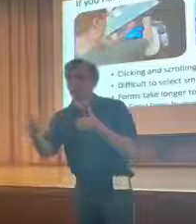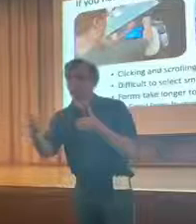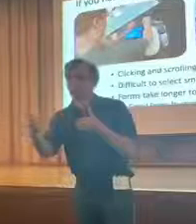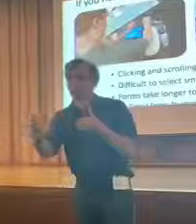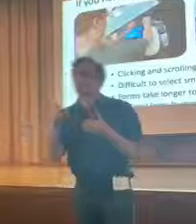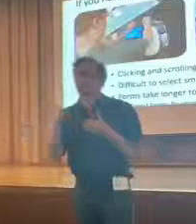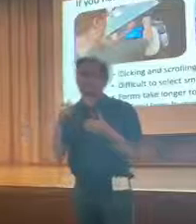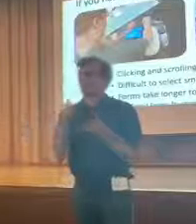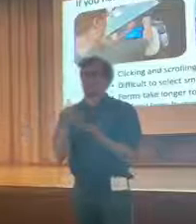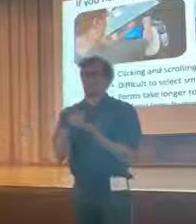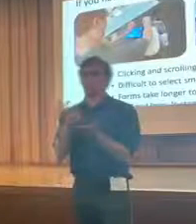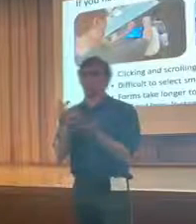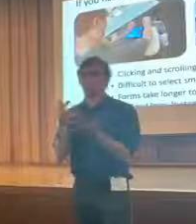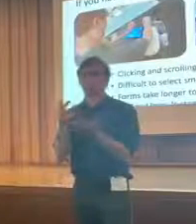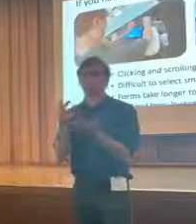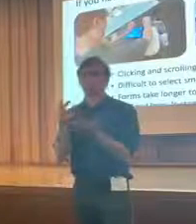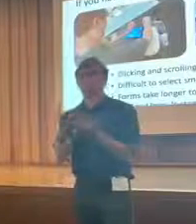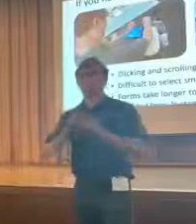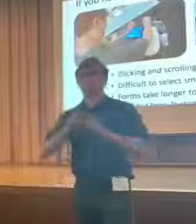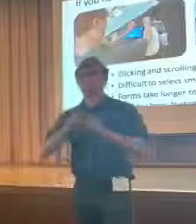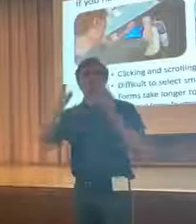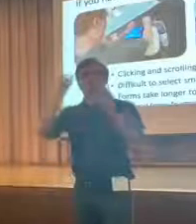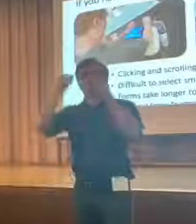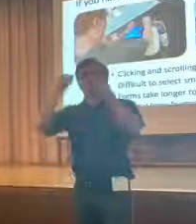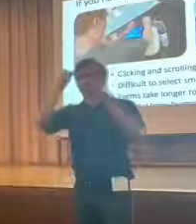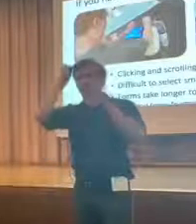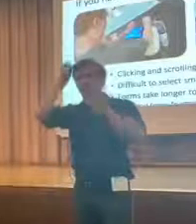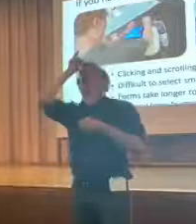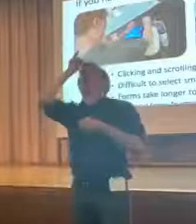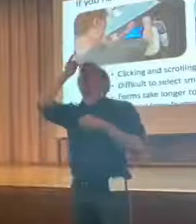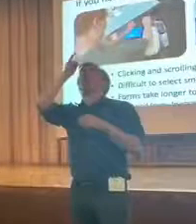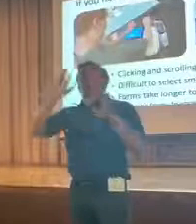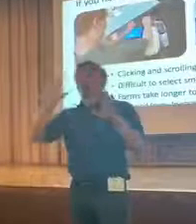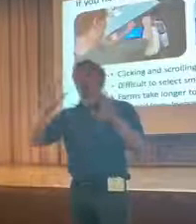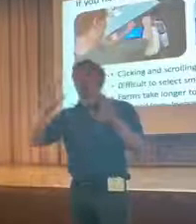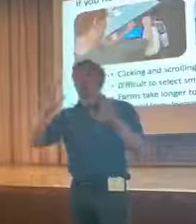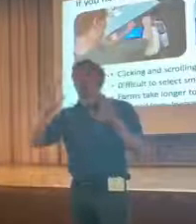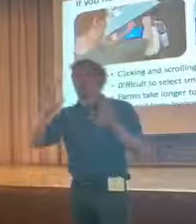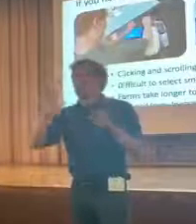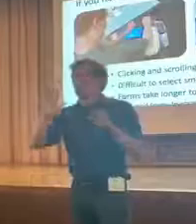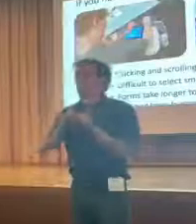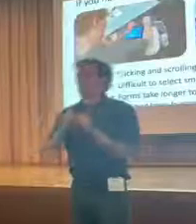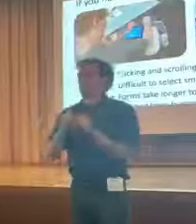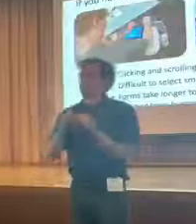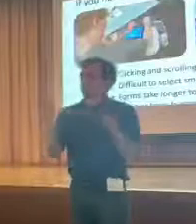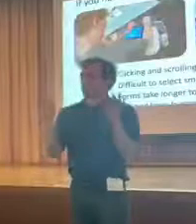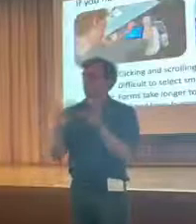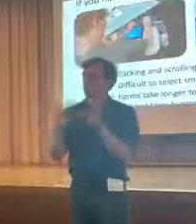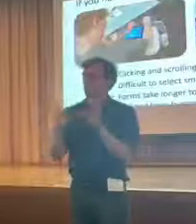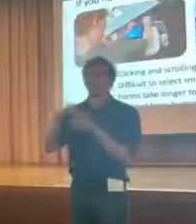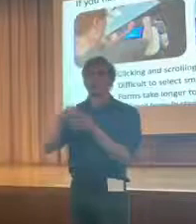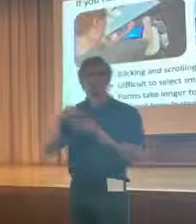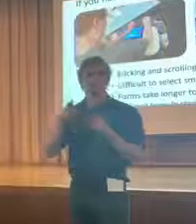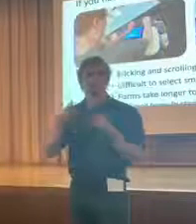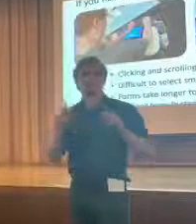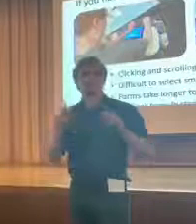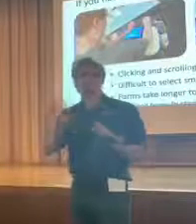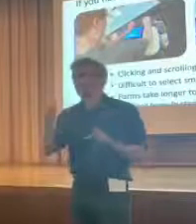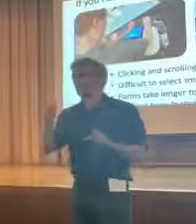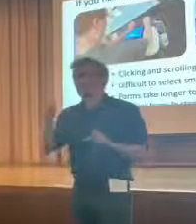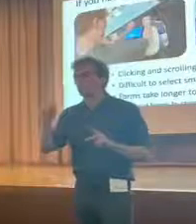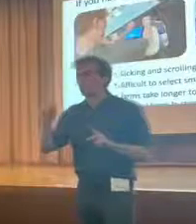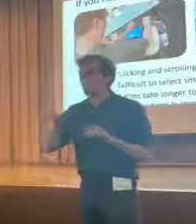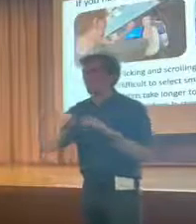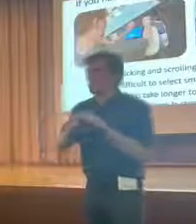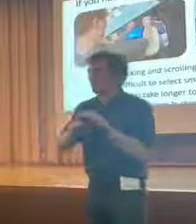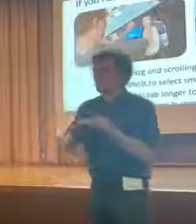need to include everyone in your accessibility efforts. So again, this is a picture of Chad. And Chad